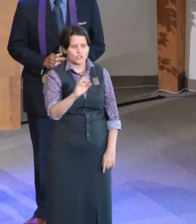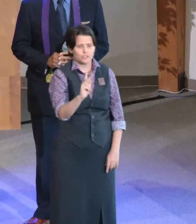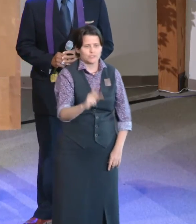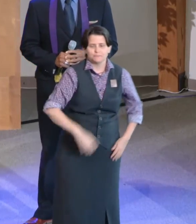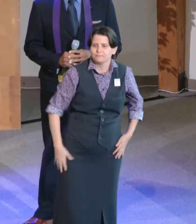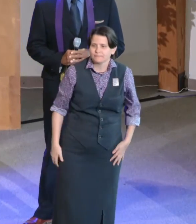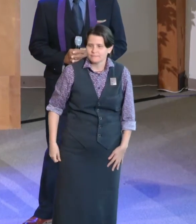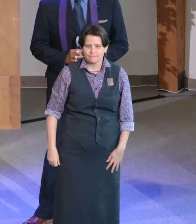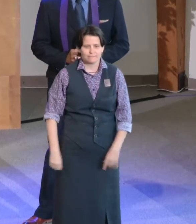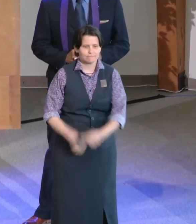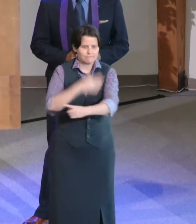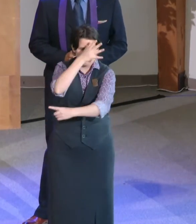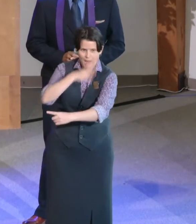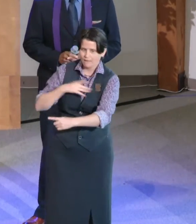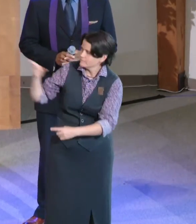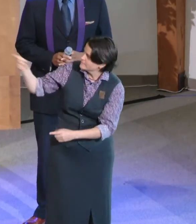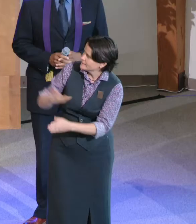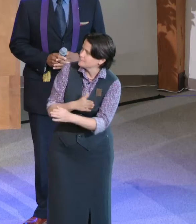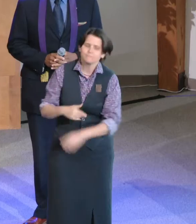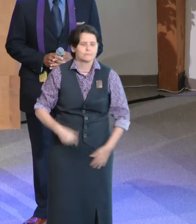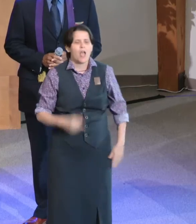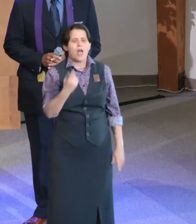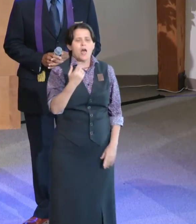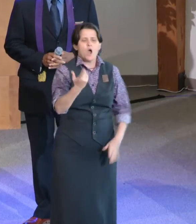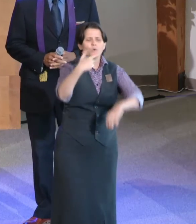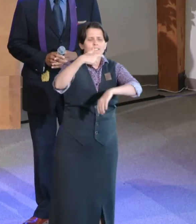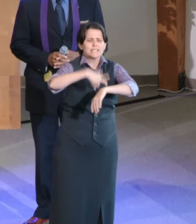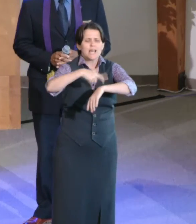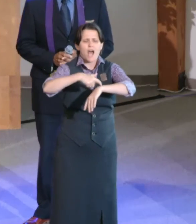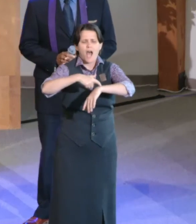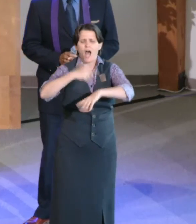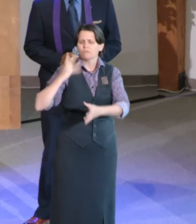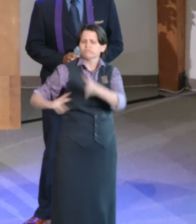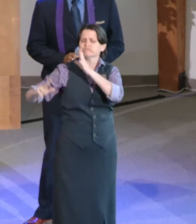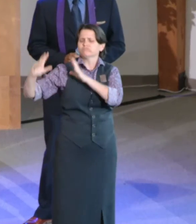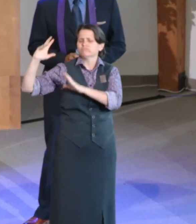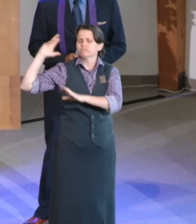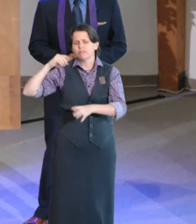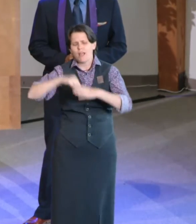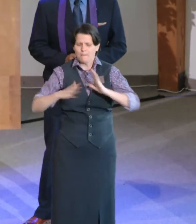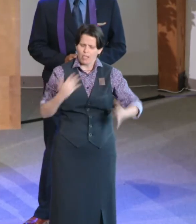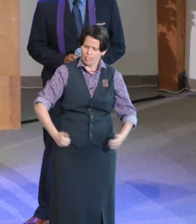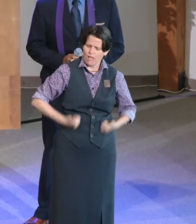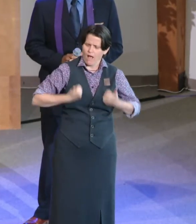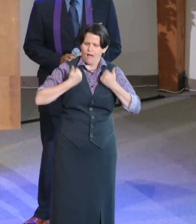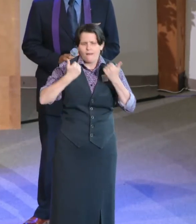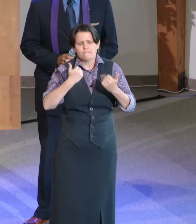in my life I thought I'd have to do it all for